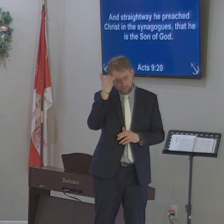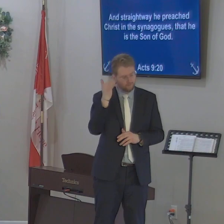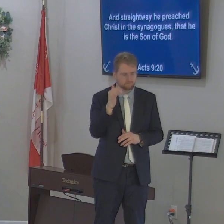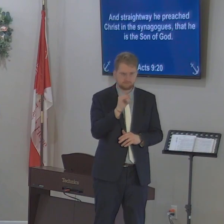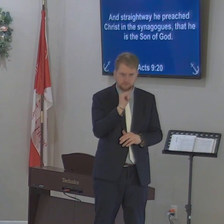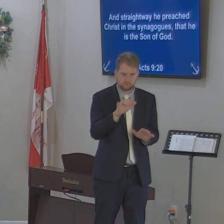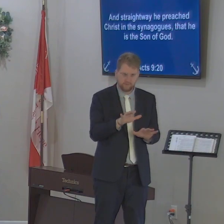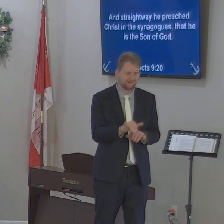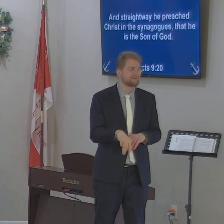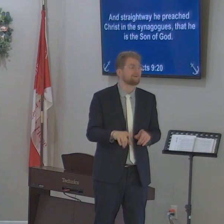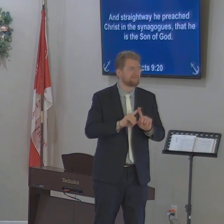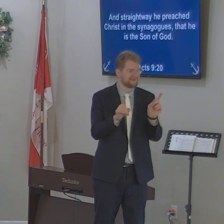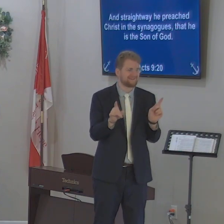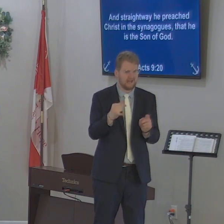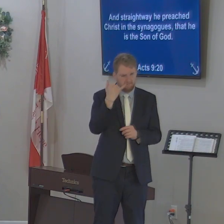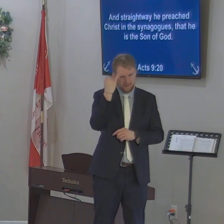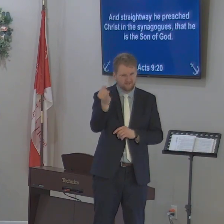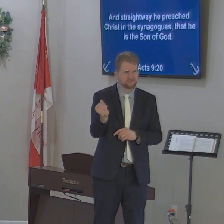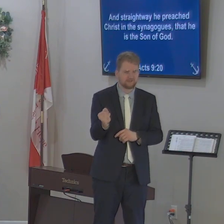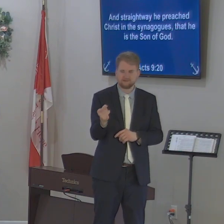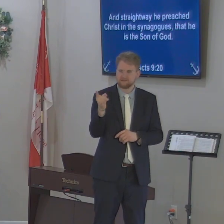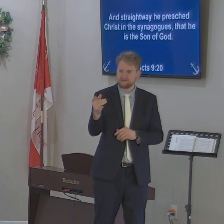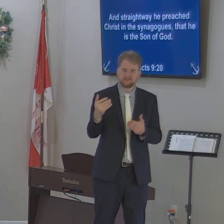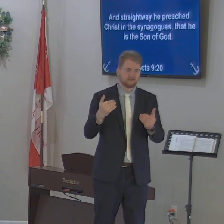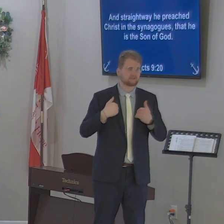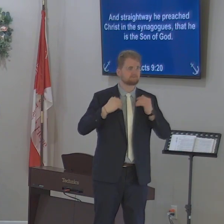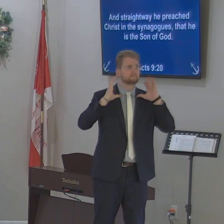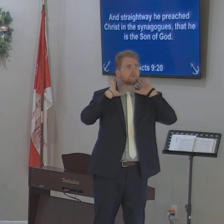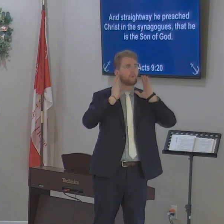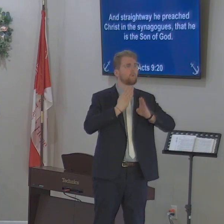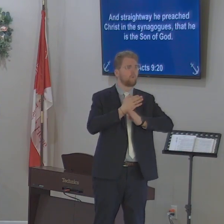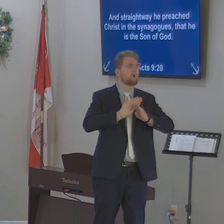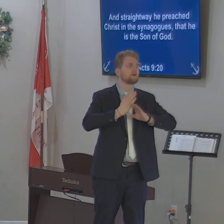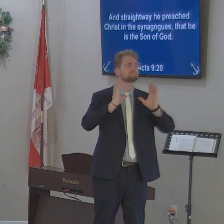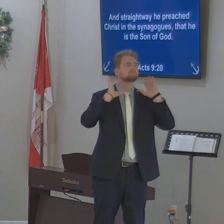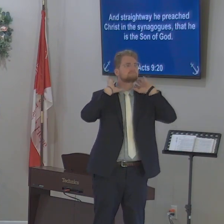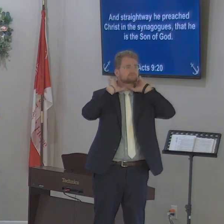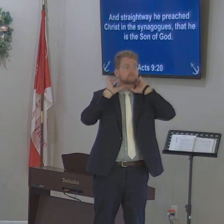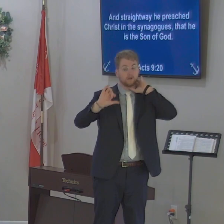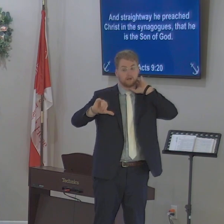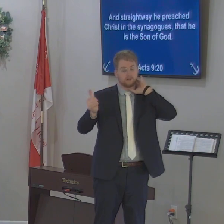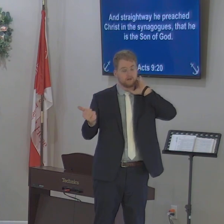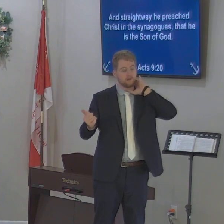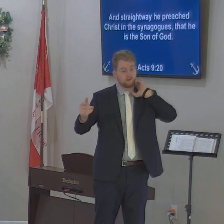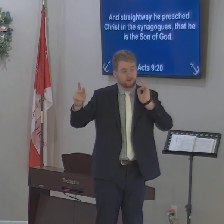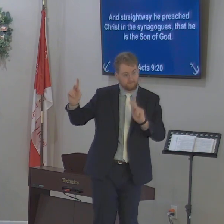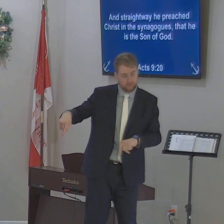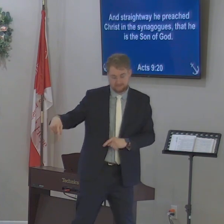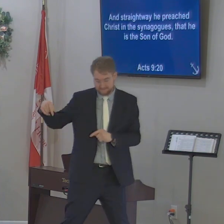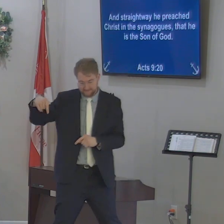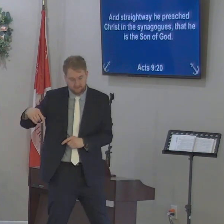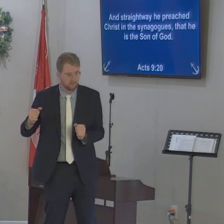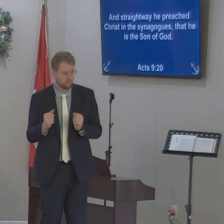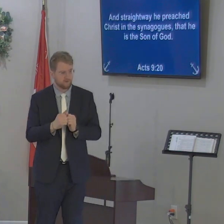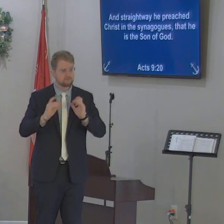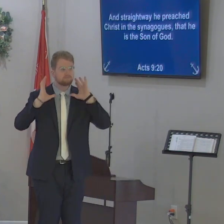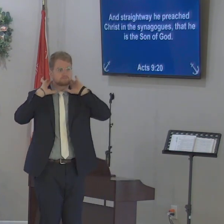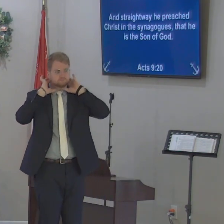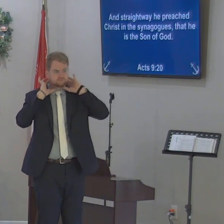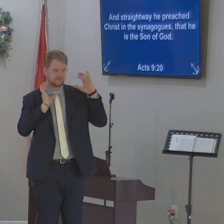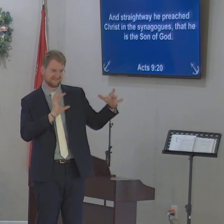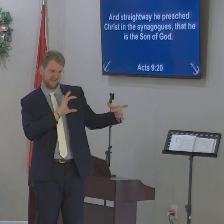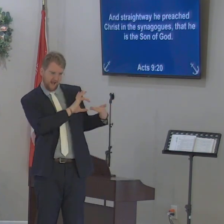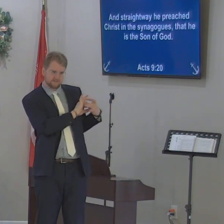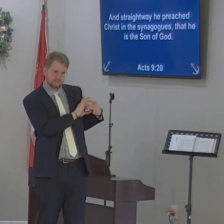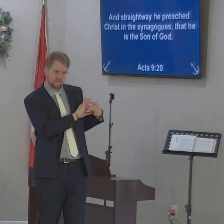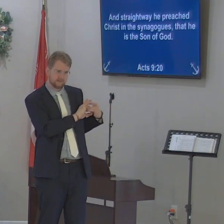Imagine that I'm standing here and I got a yoke, a big piece of wood on my neck, and there's another individual over here who's got a big piece of wood on their neck, okay? It's connected, then there's a